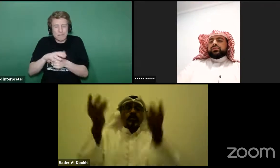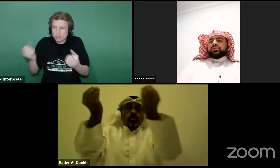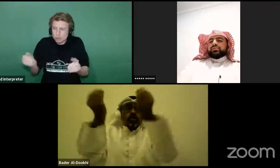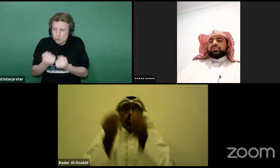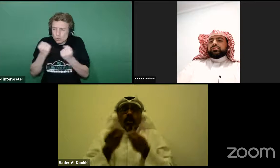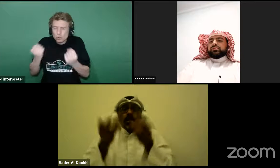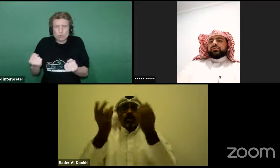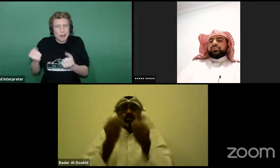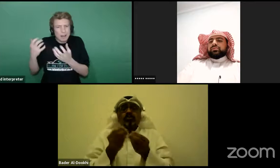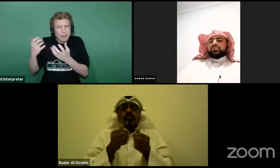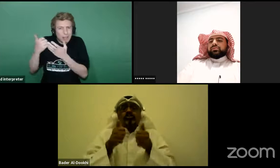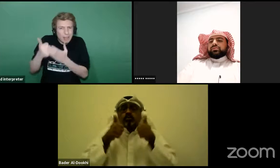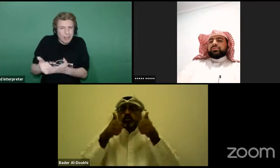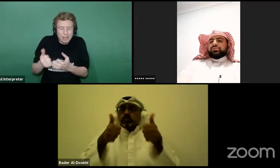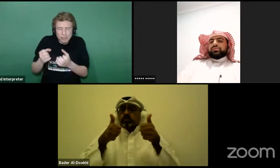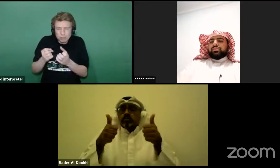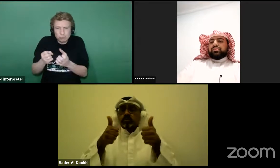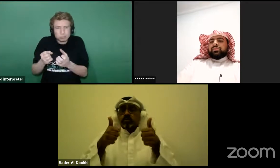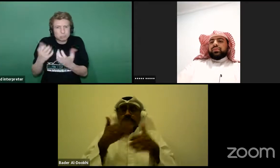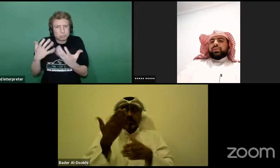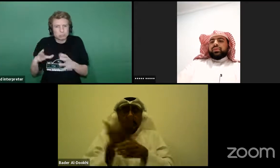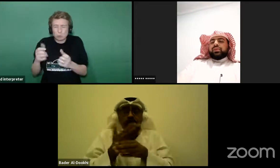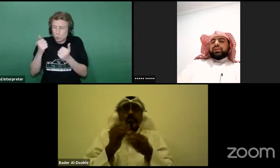things, so that you might be grateful.